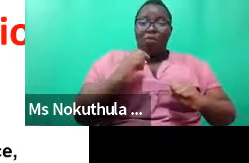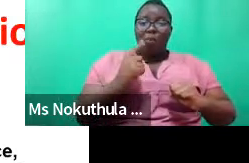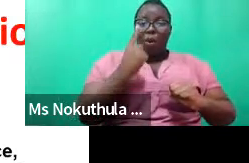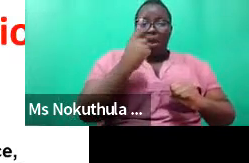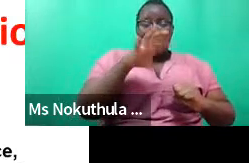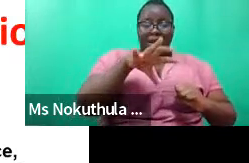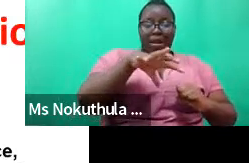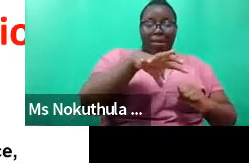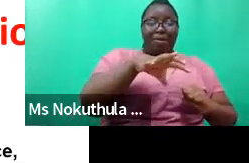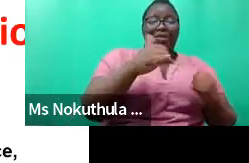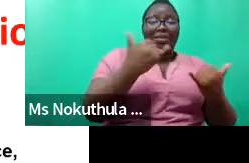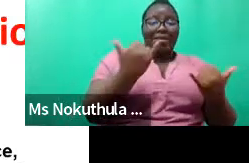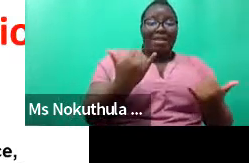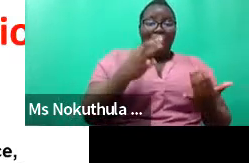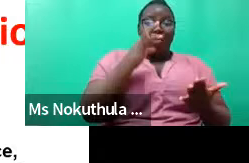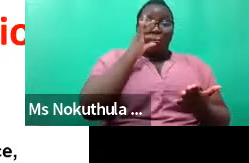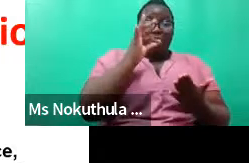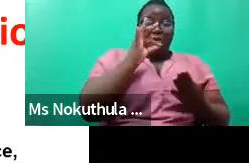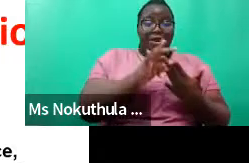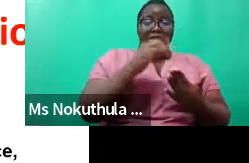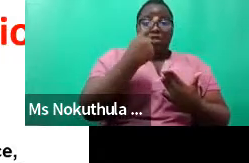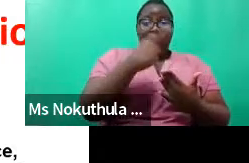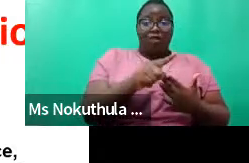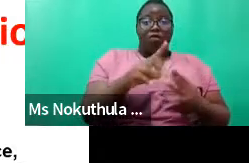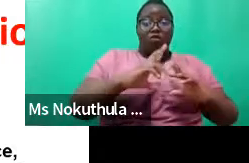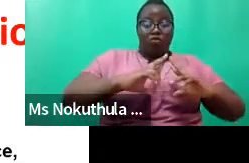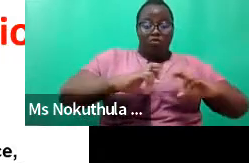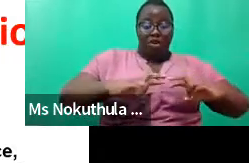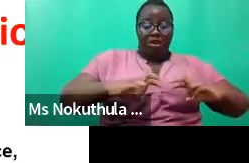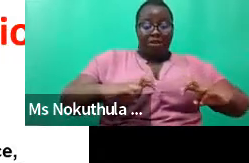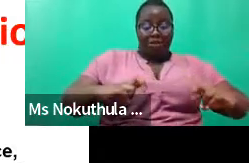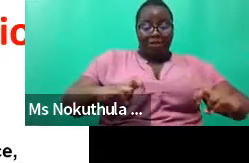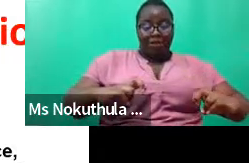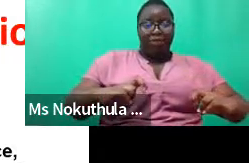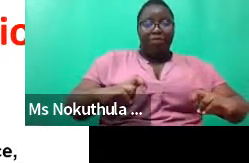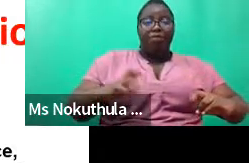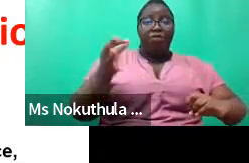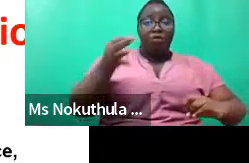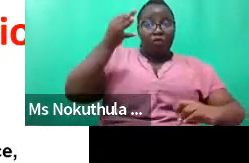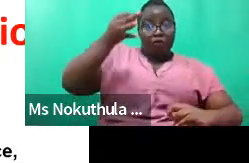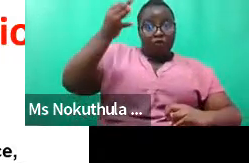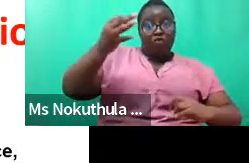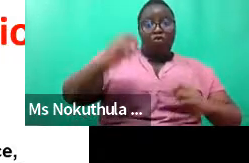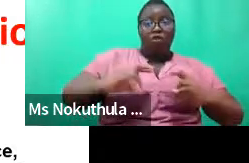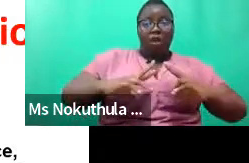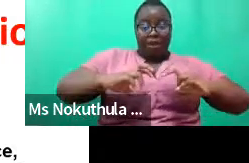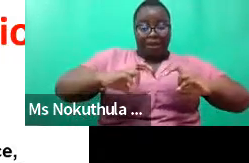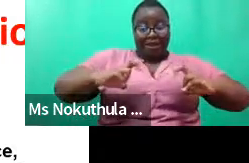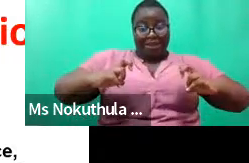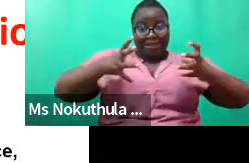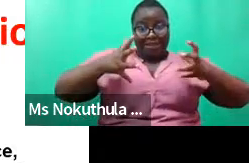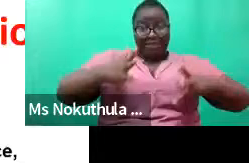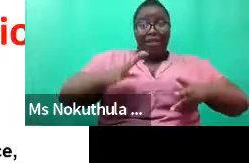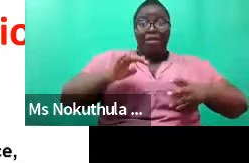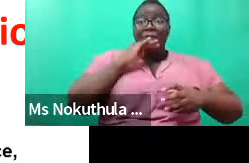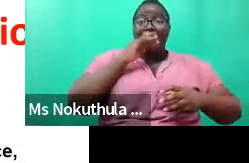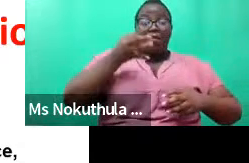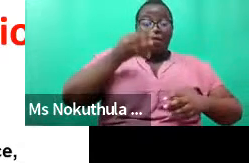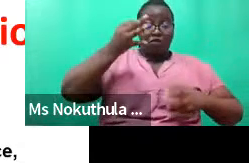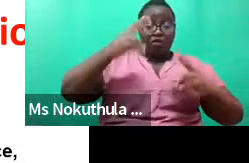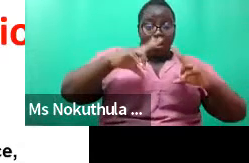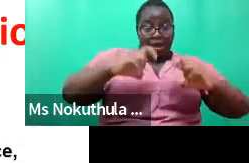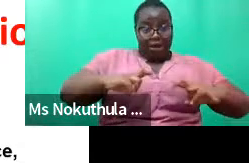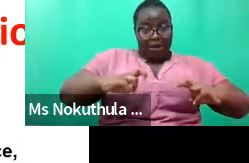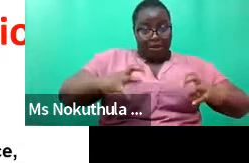the recommendation for the study for future researchers include that the future researchers should conduct